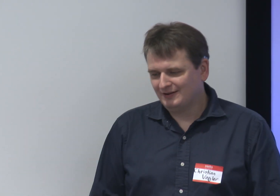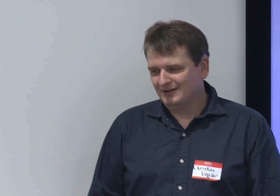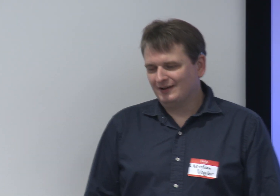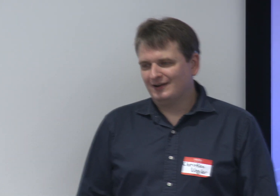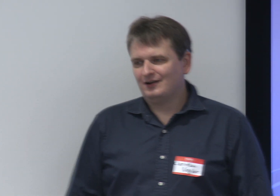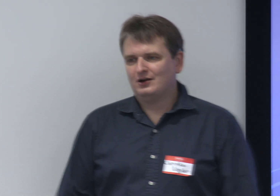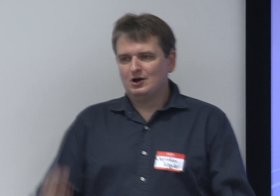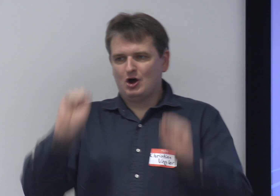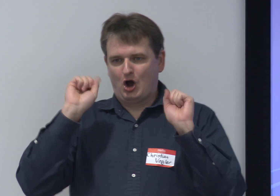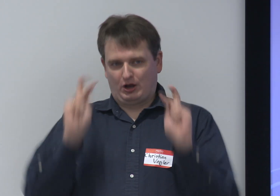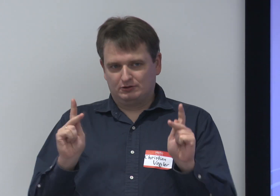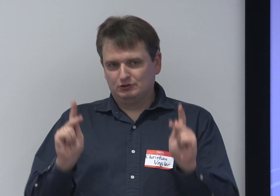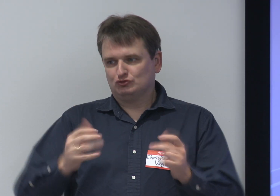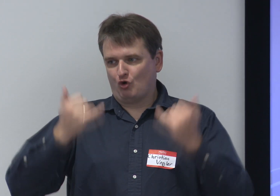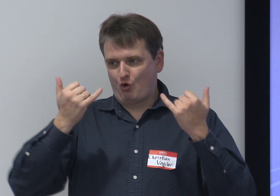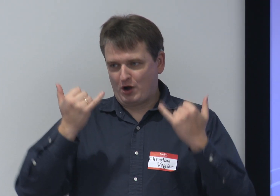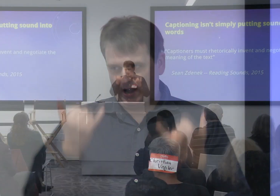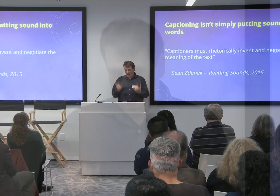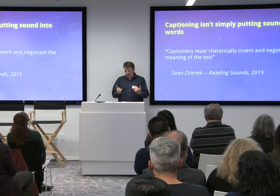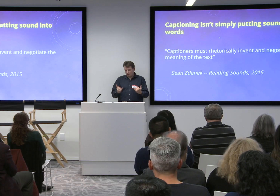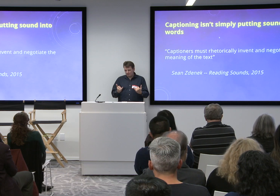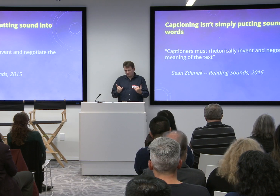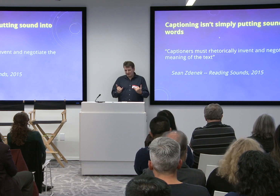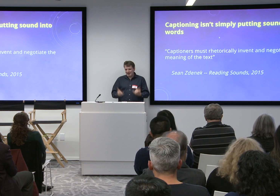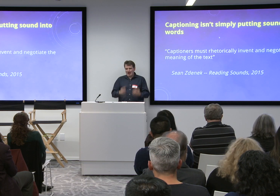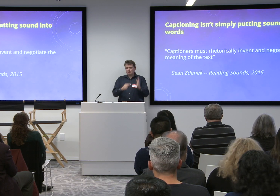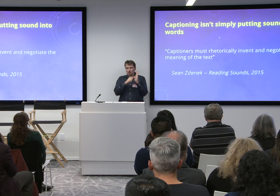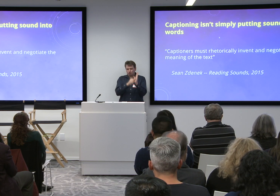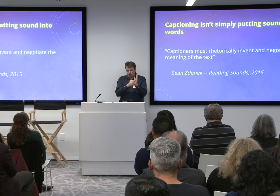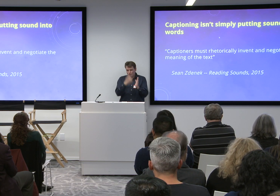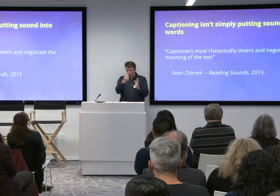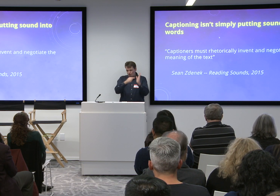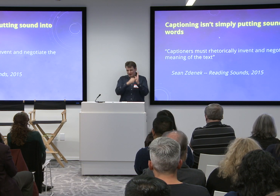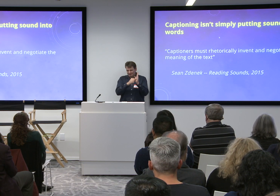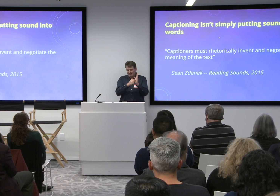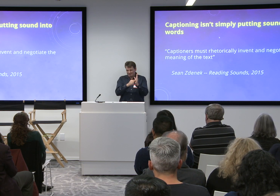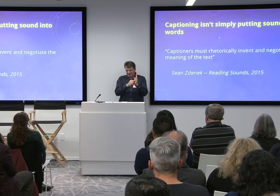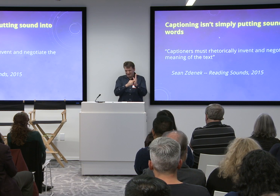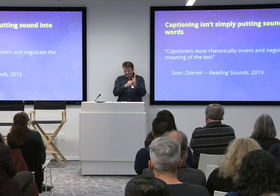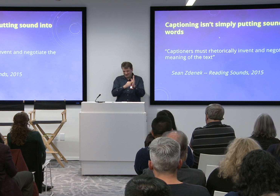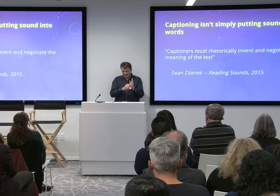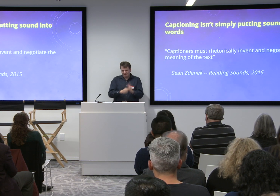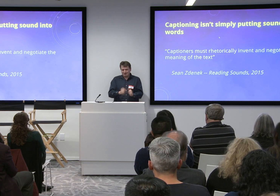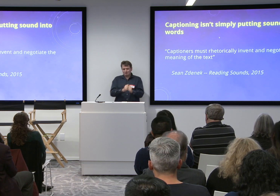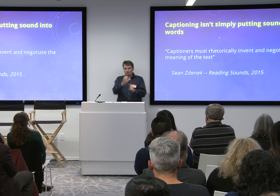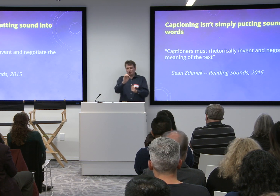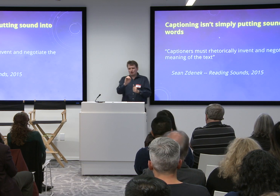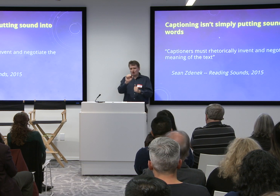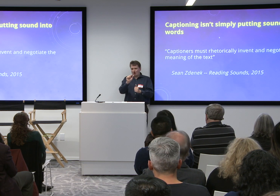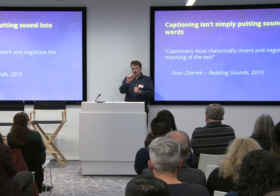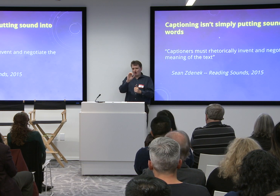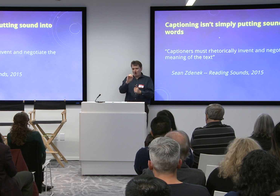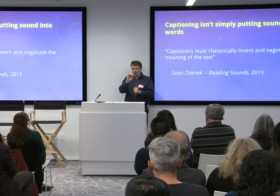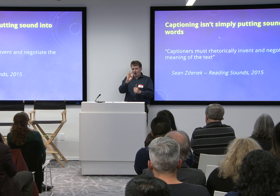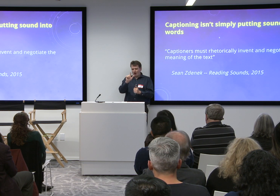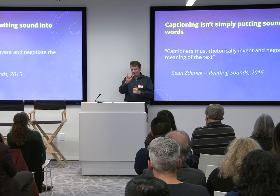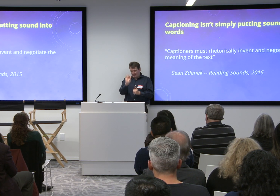trade-off. All right. Now I'd like to show you an example